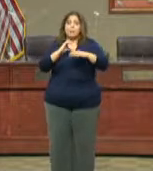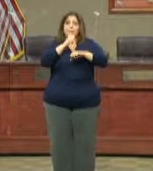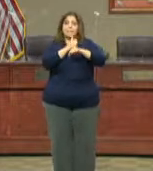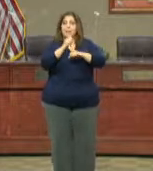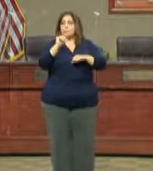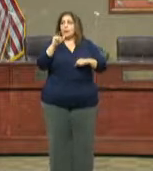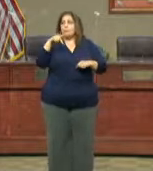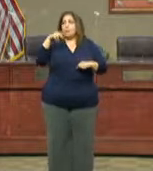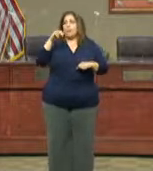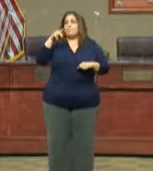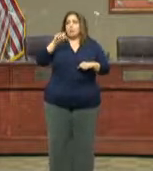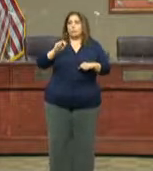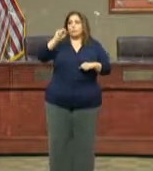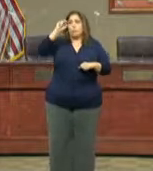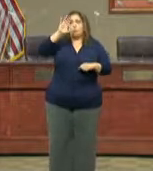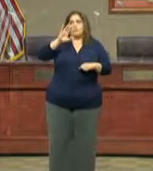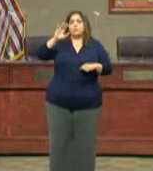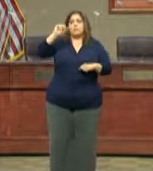Ocoee area.